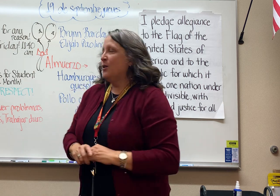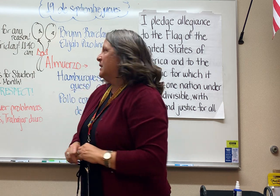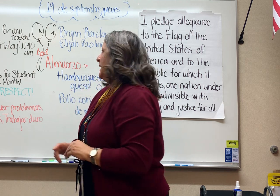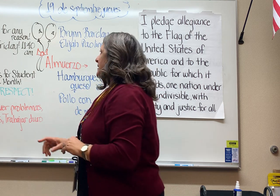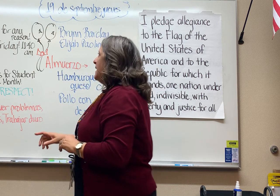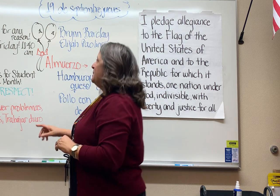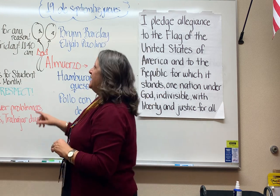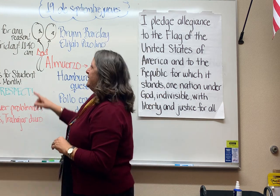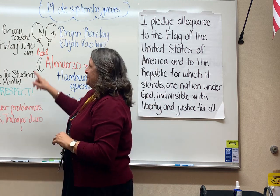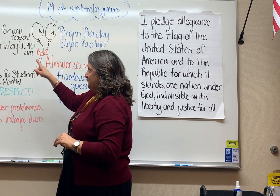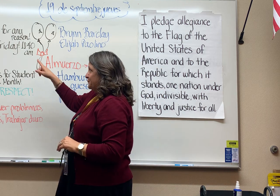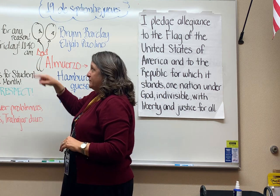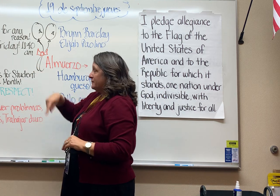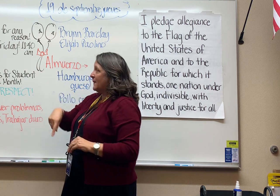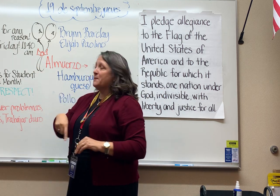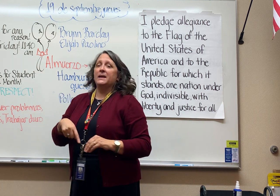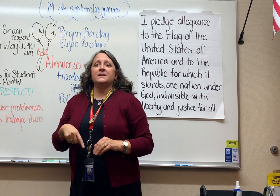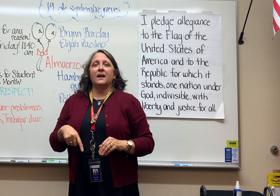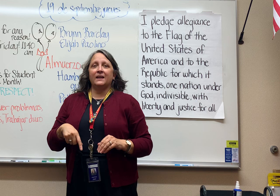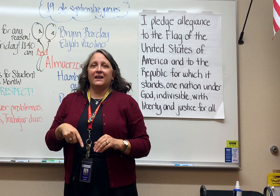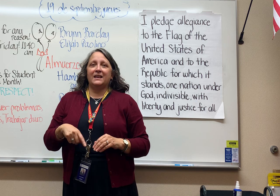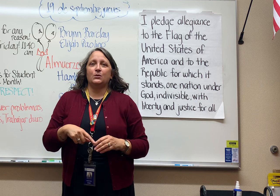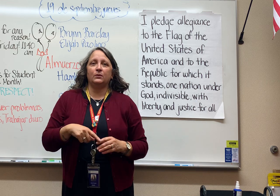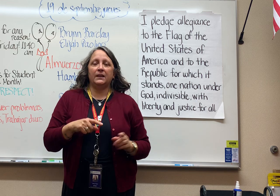Okay, también, mañana es un día